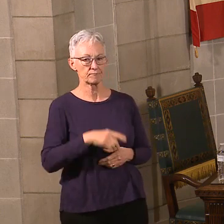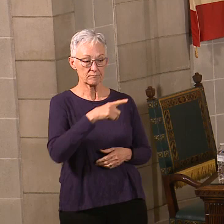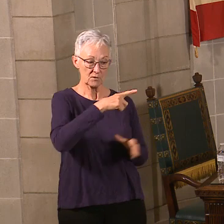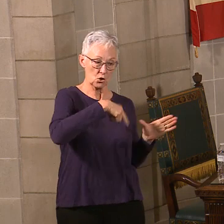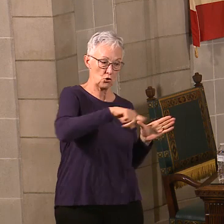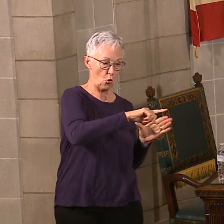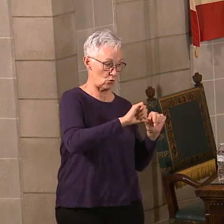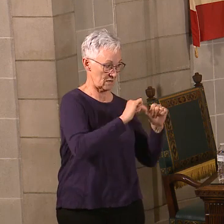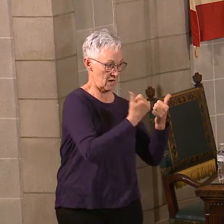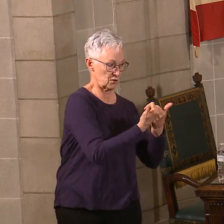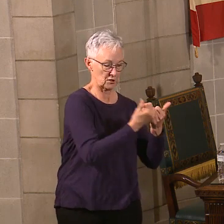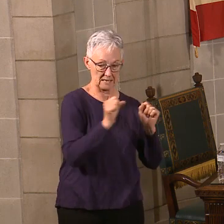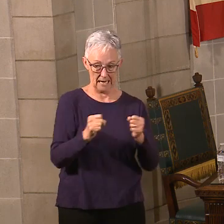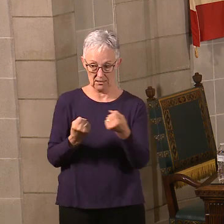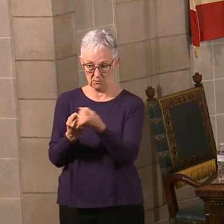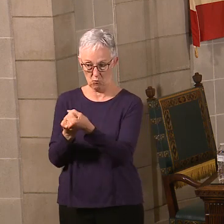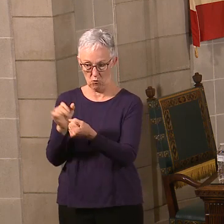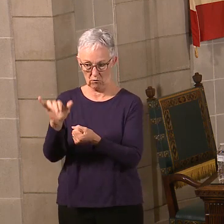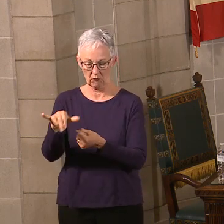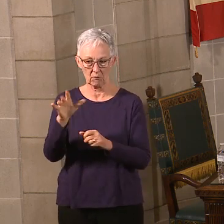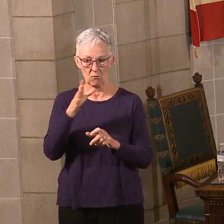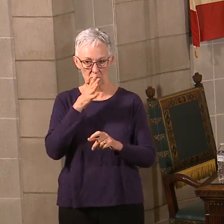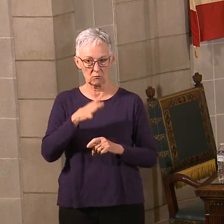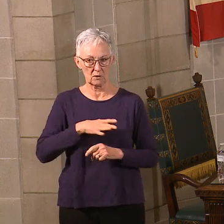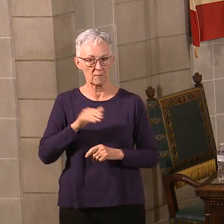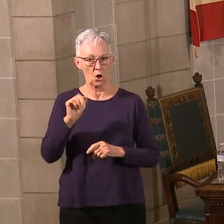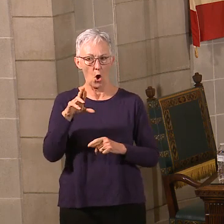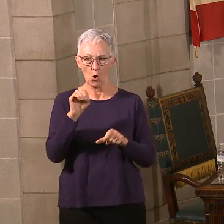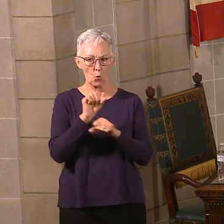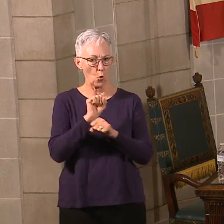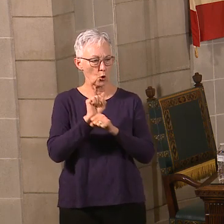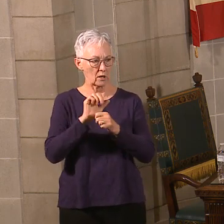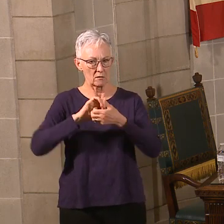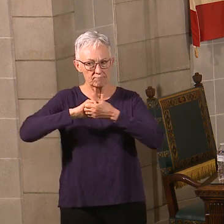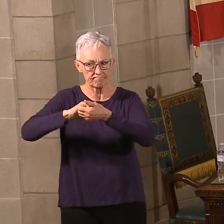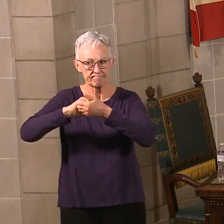having conversations with court systems in an effort